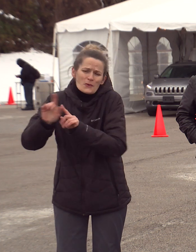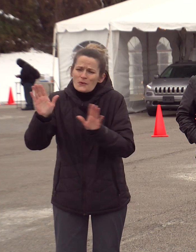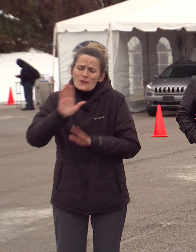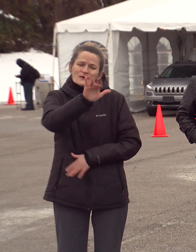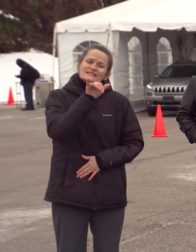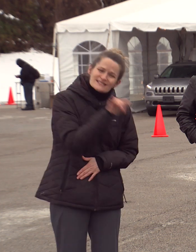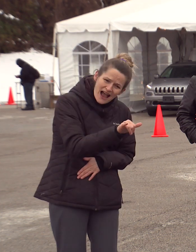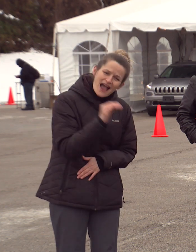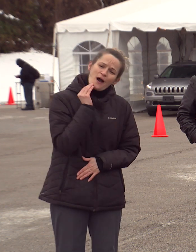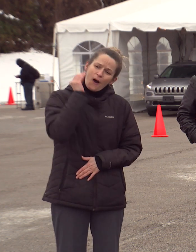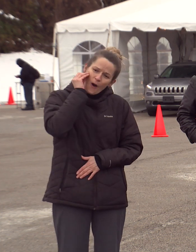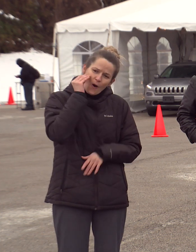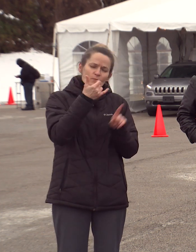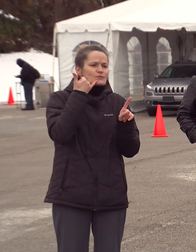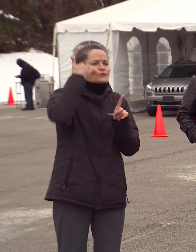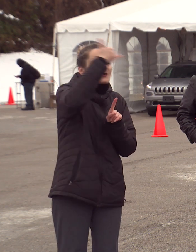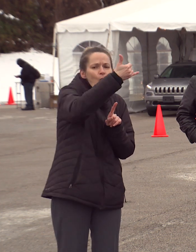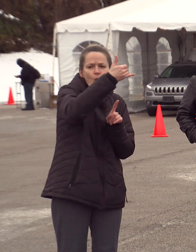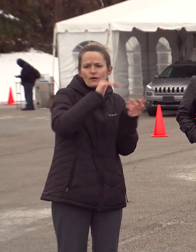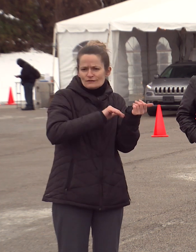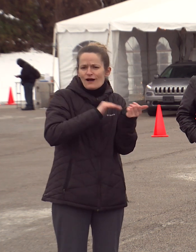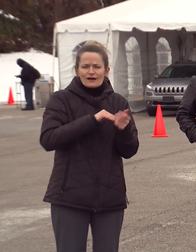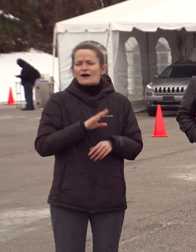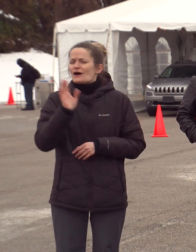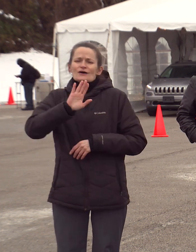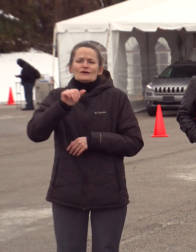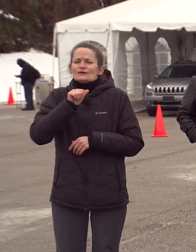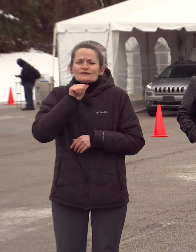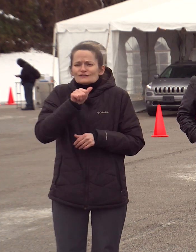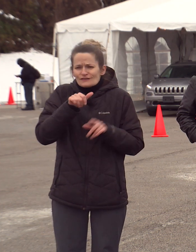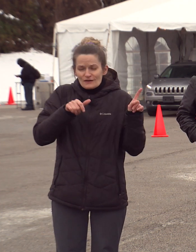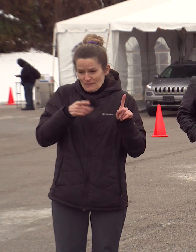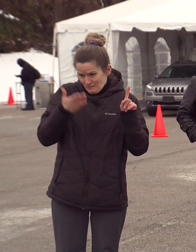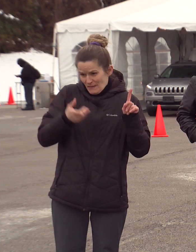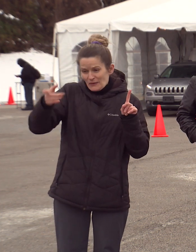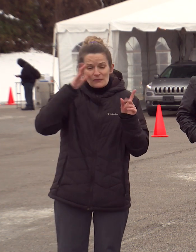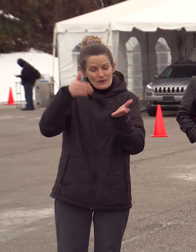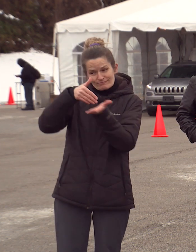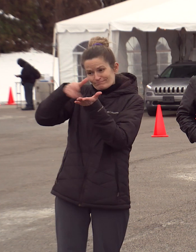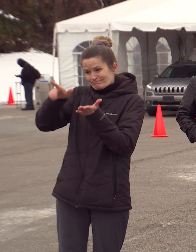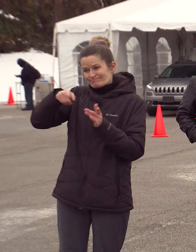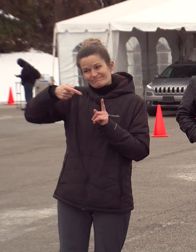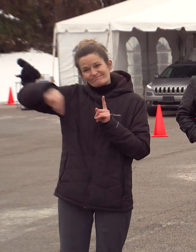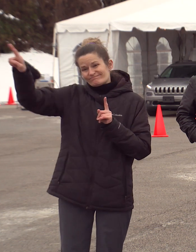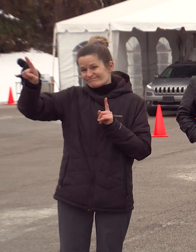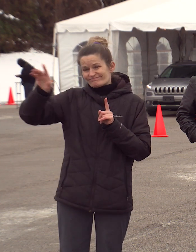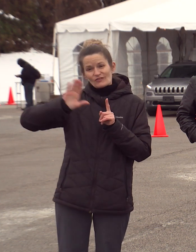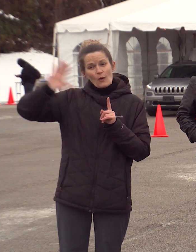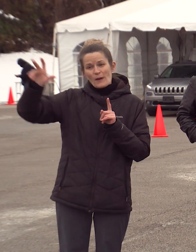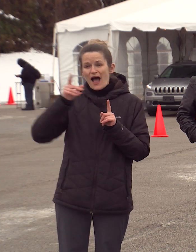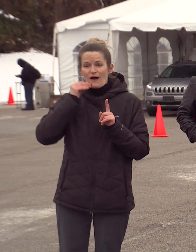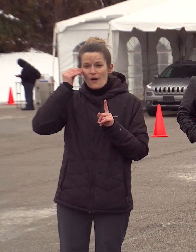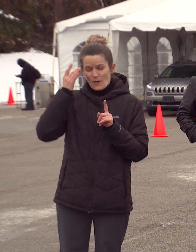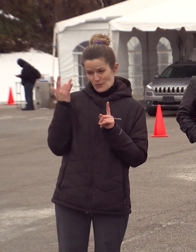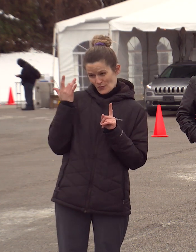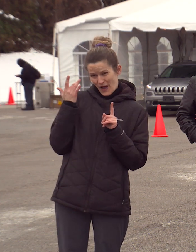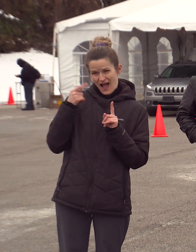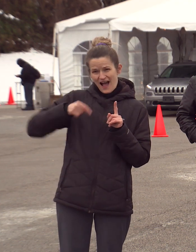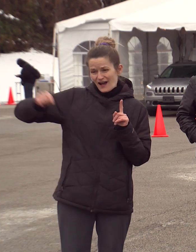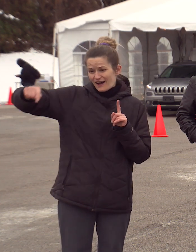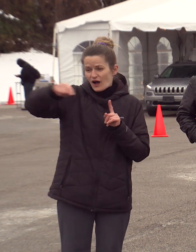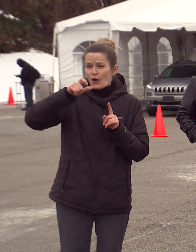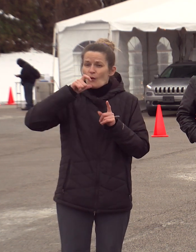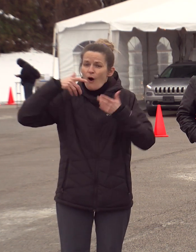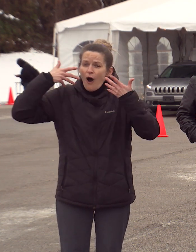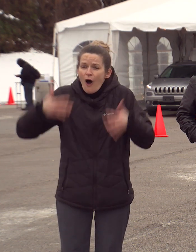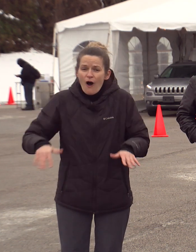for a COVID test, you may be turned away, face long waits, or potentially become exposed to patients who are COVID positive.